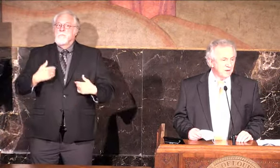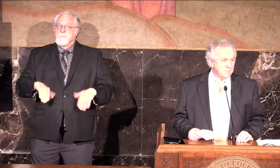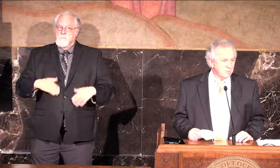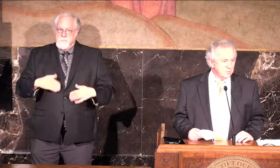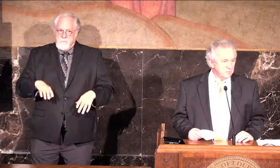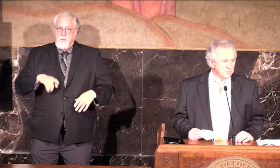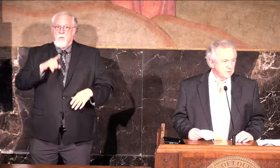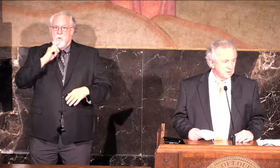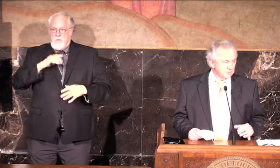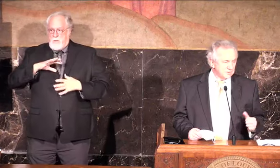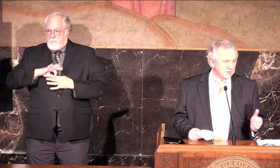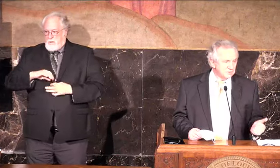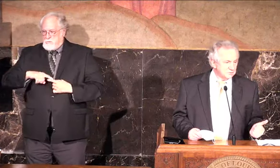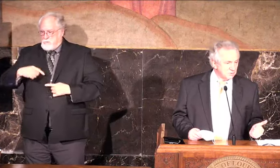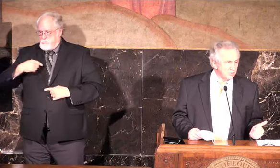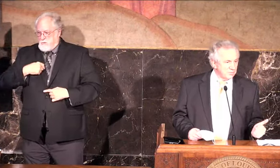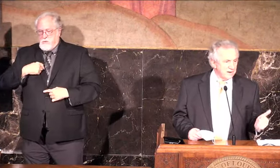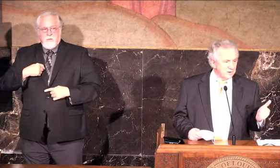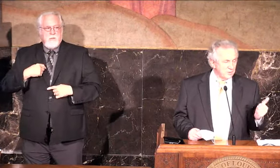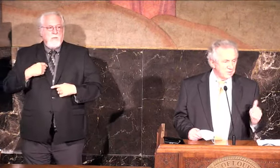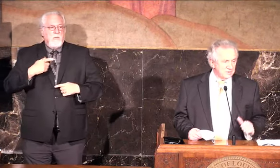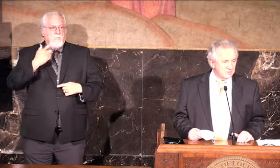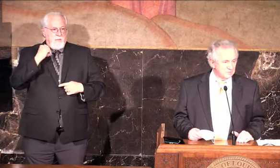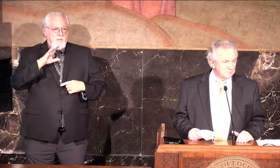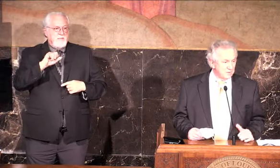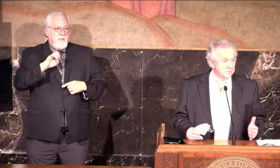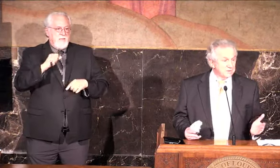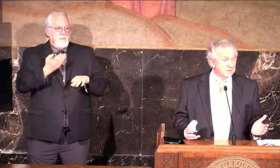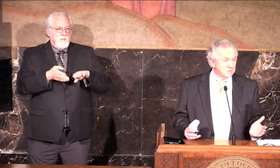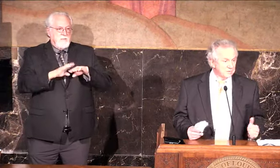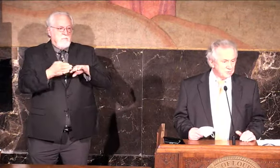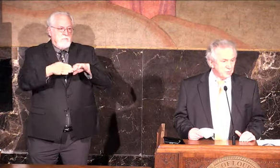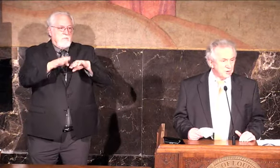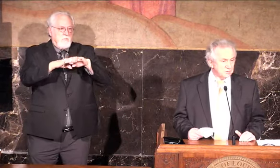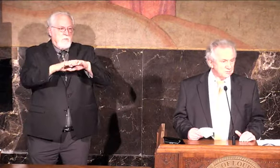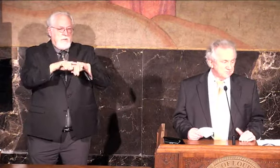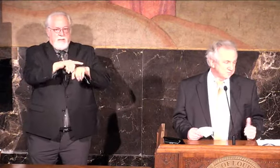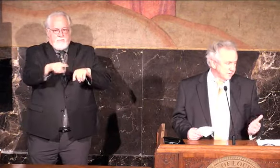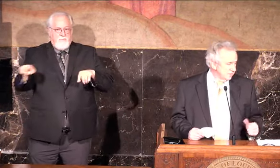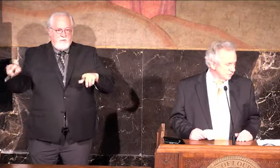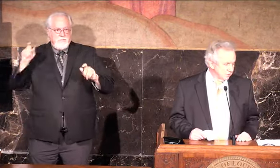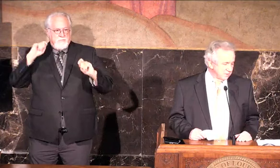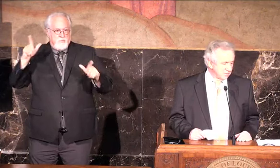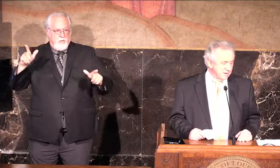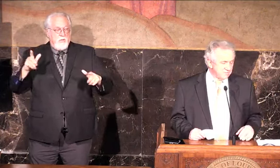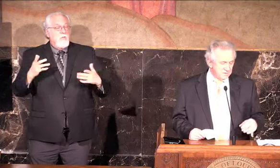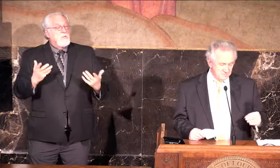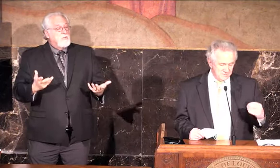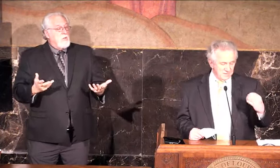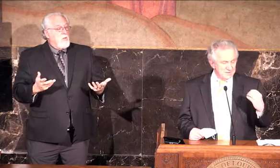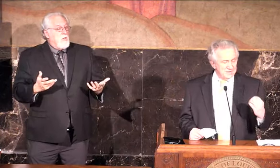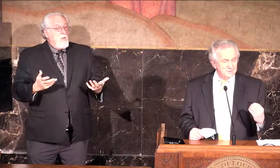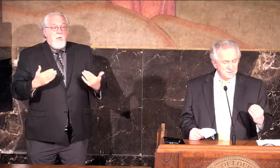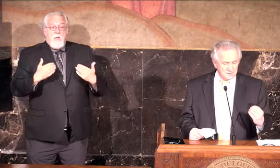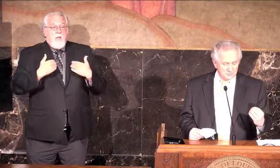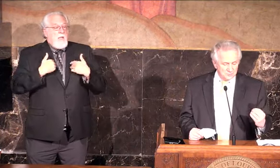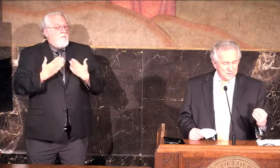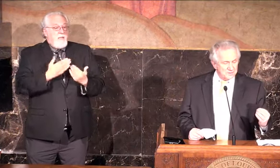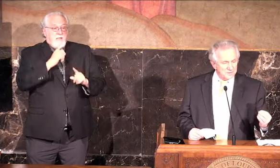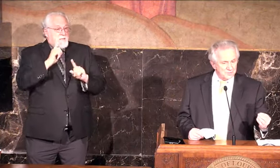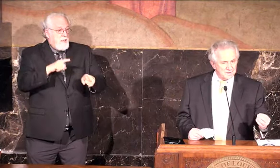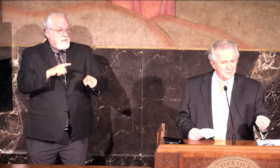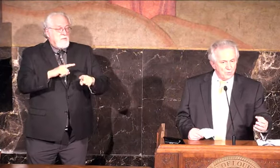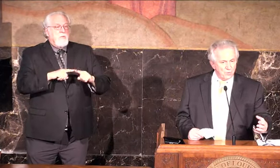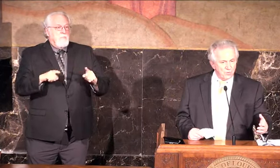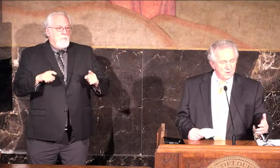from a lot more people because the cases are going back up, and they're being taken by surprise. So I don't have an easy answer, but